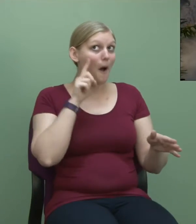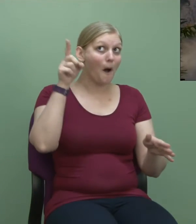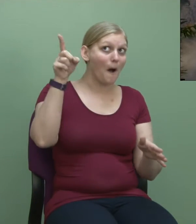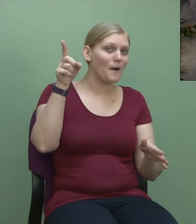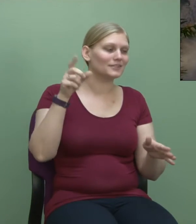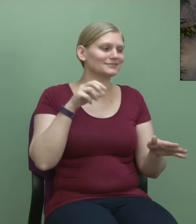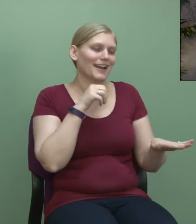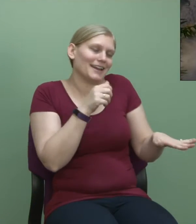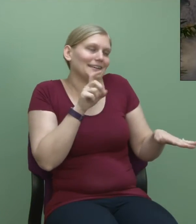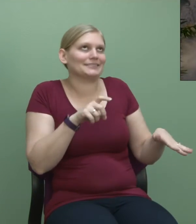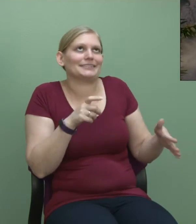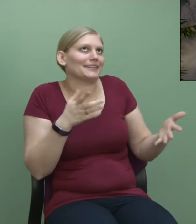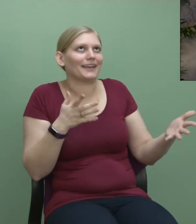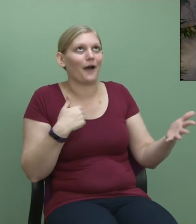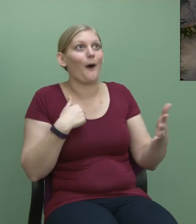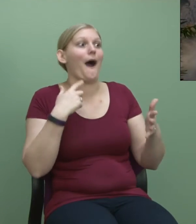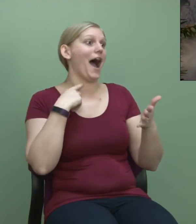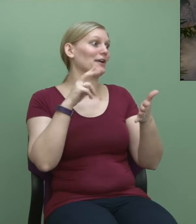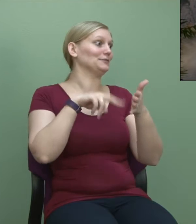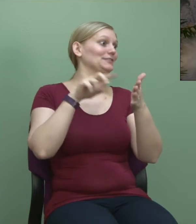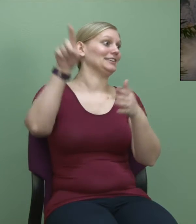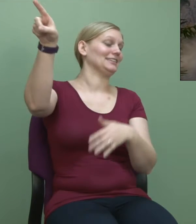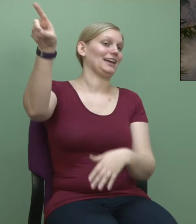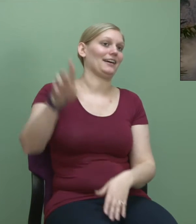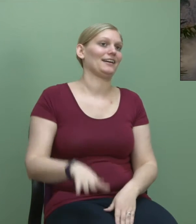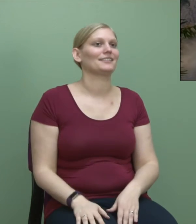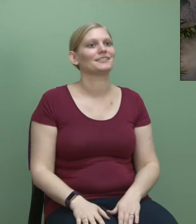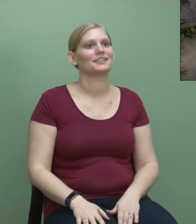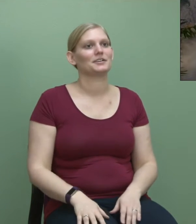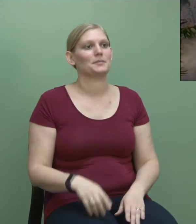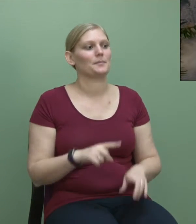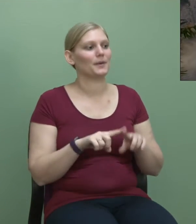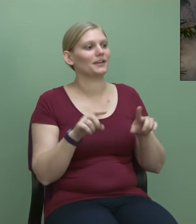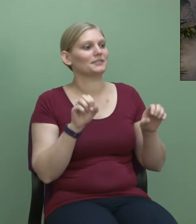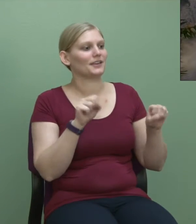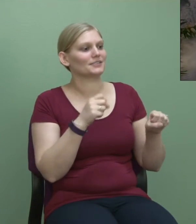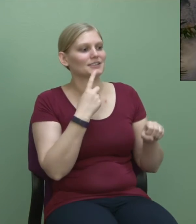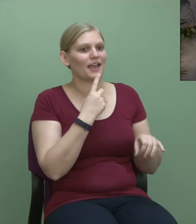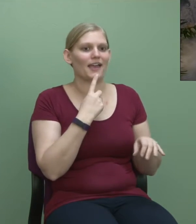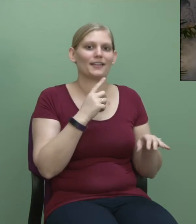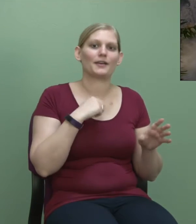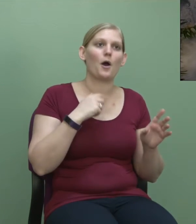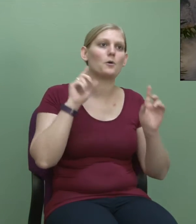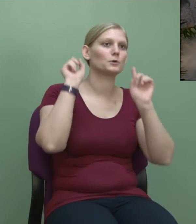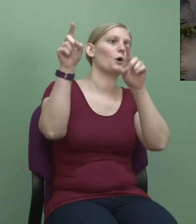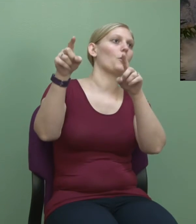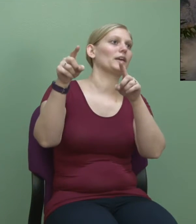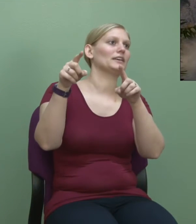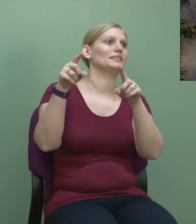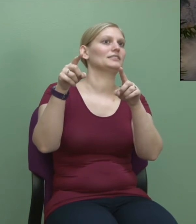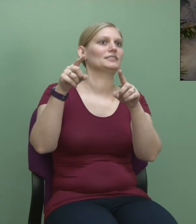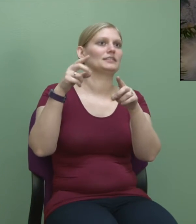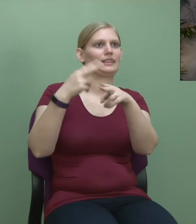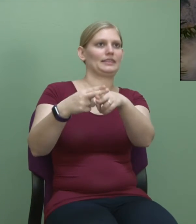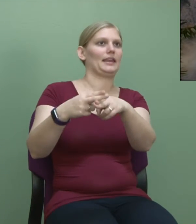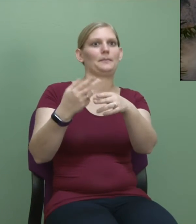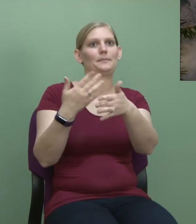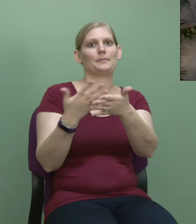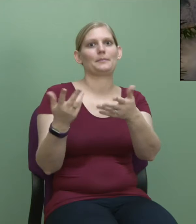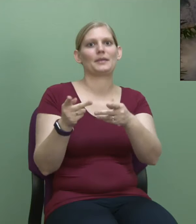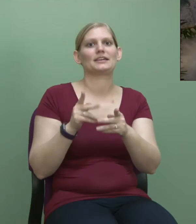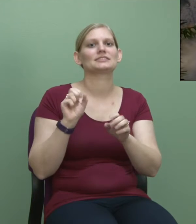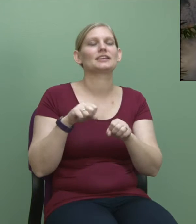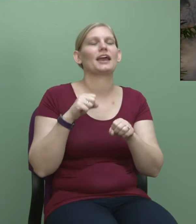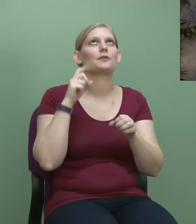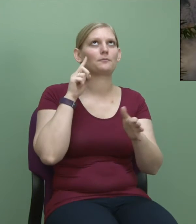the signs," but just let them know we're going to this place and here it is. And then they will begin to recognize that also.